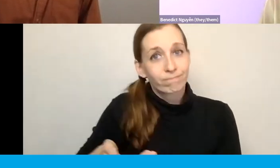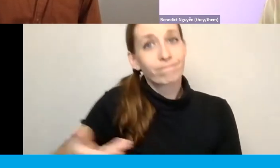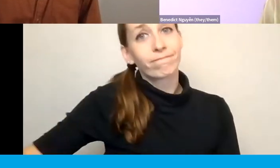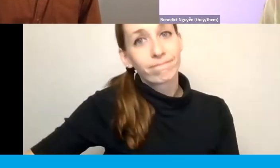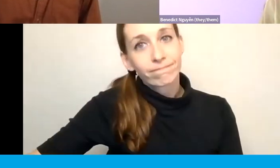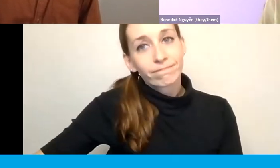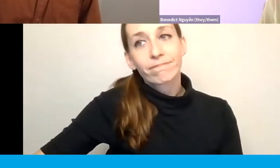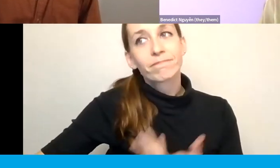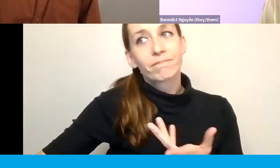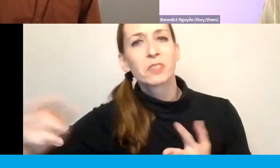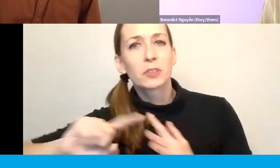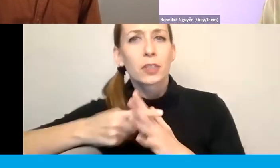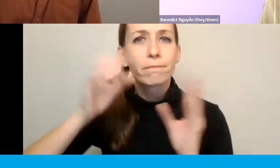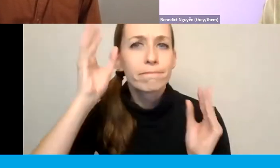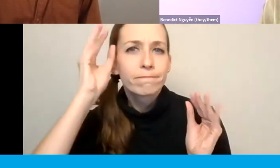BAC,